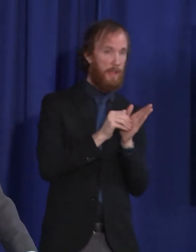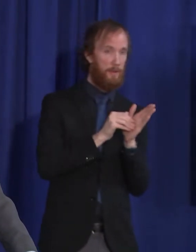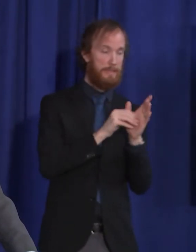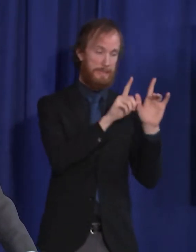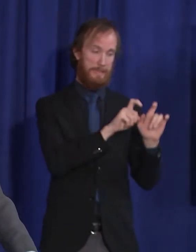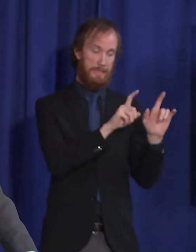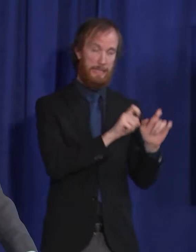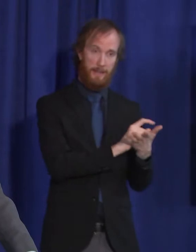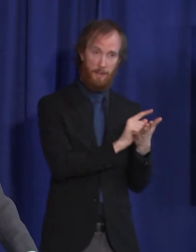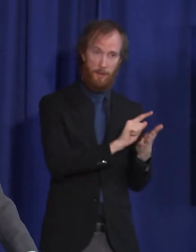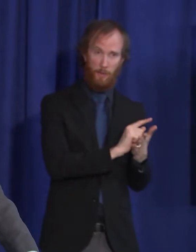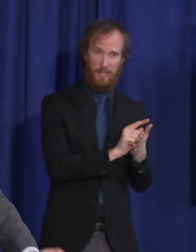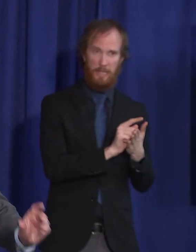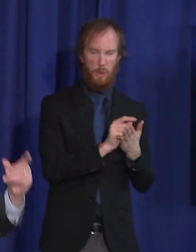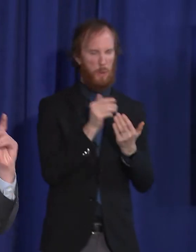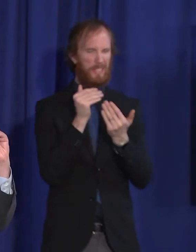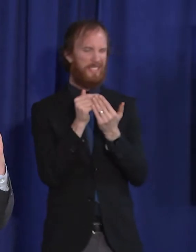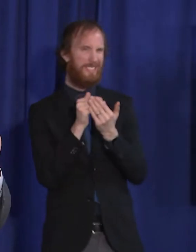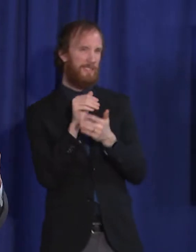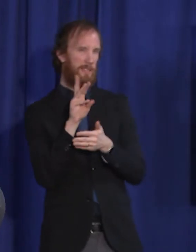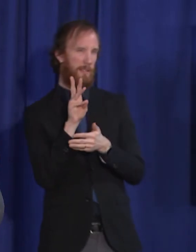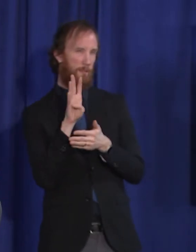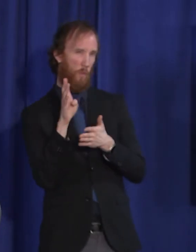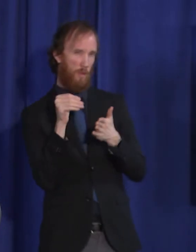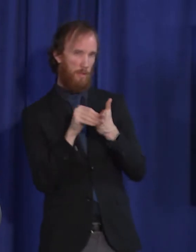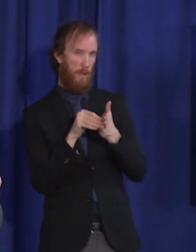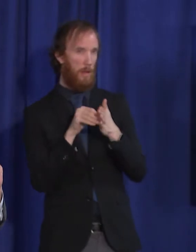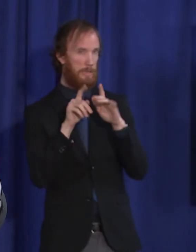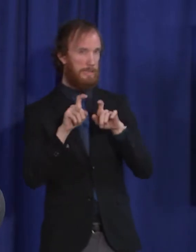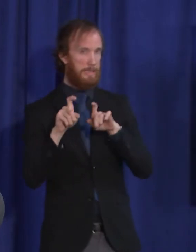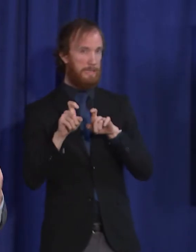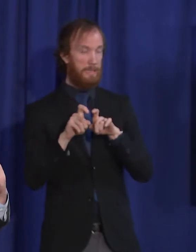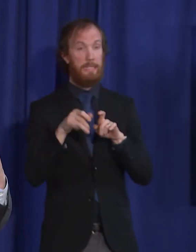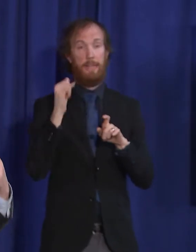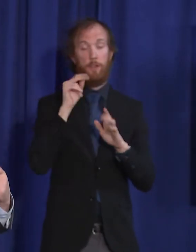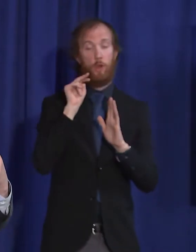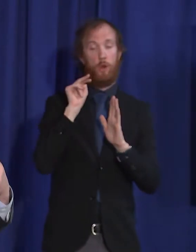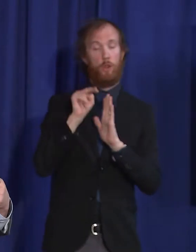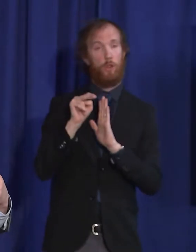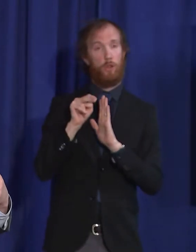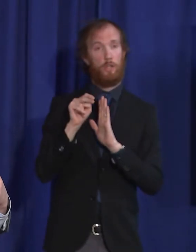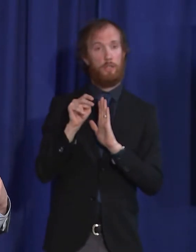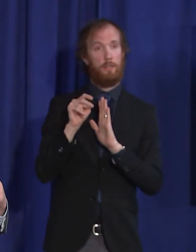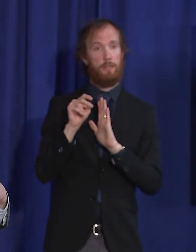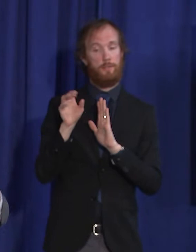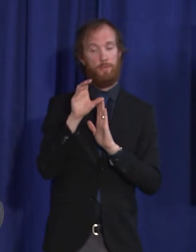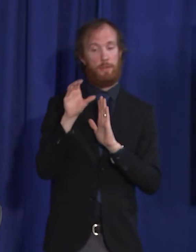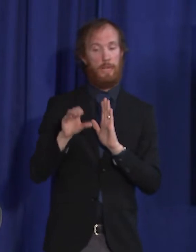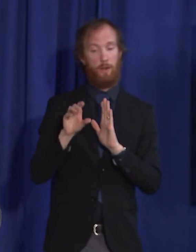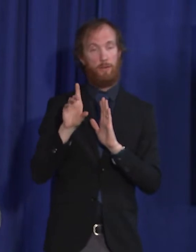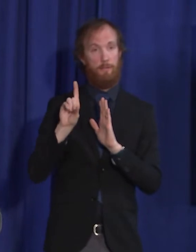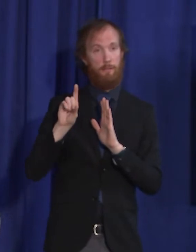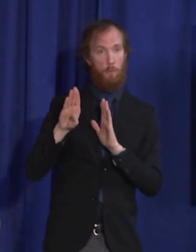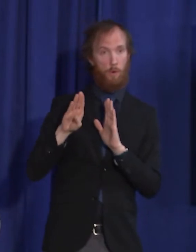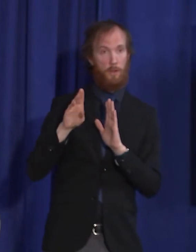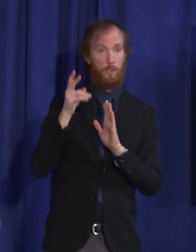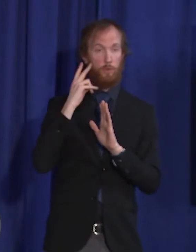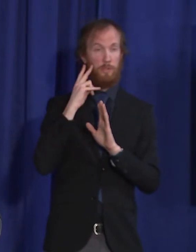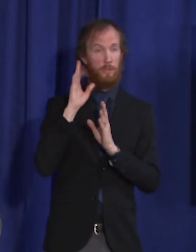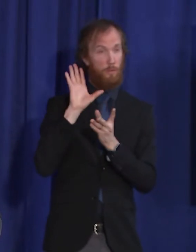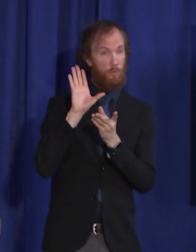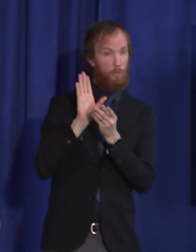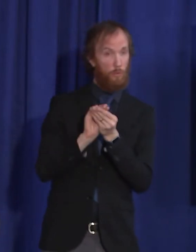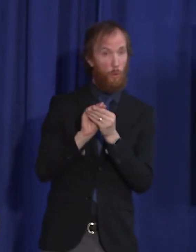week. Keep in mind, when you look at the city's dashboard and you look at the total number of tests, our tests are included in